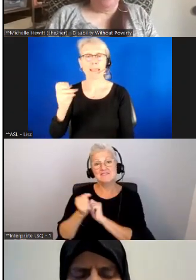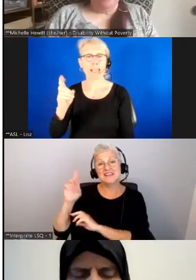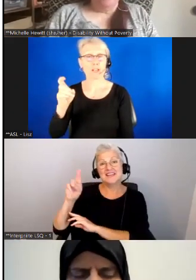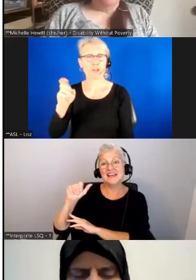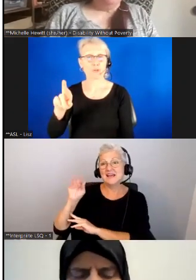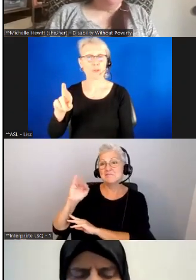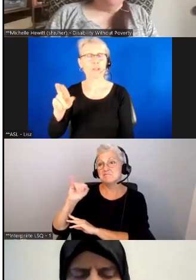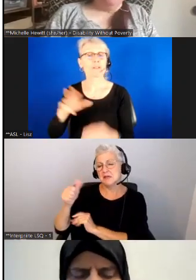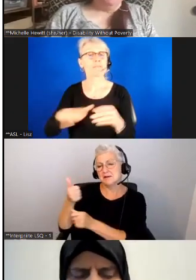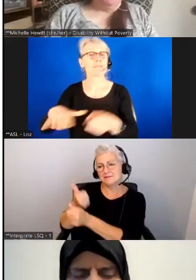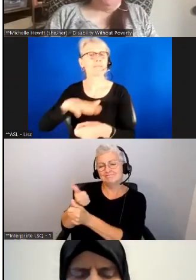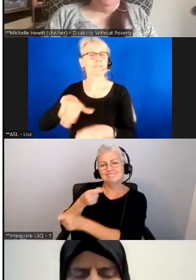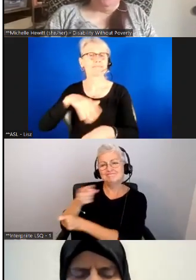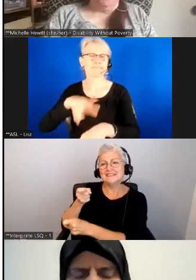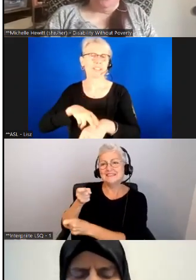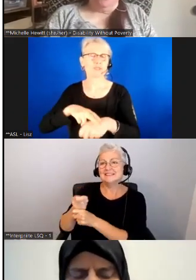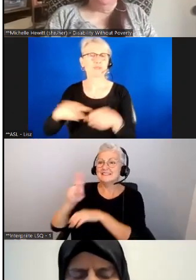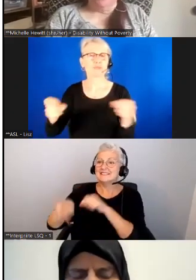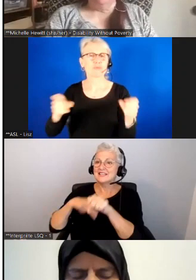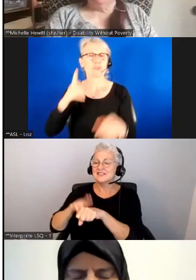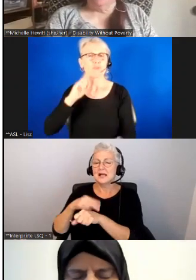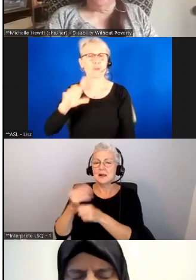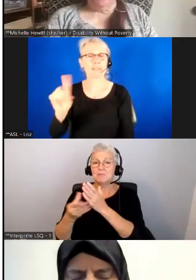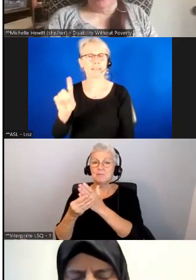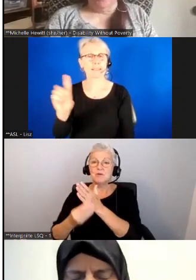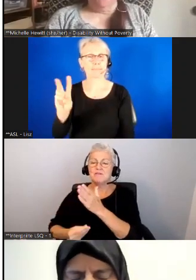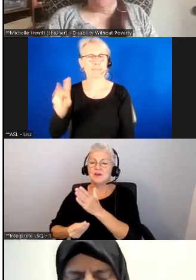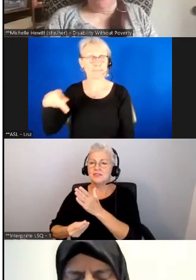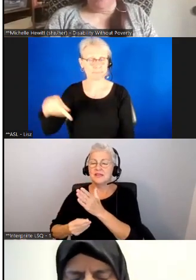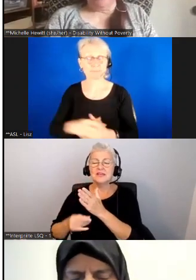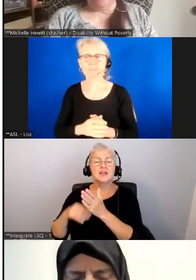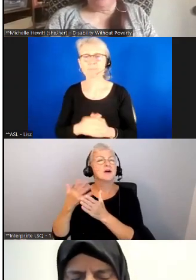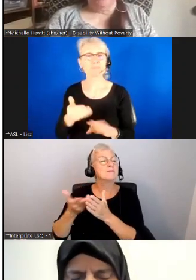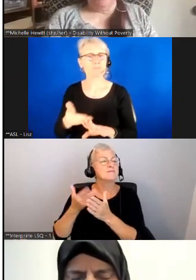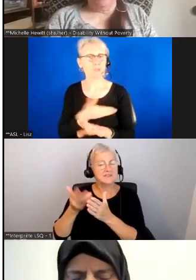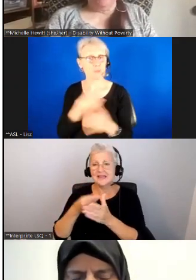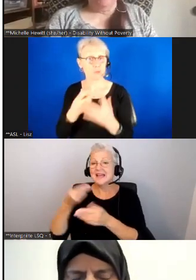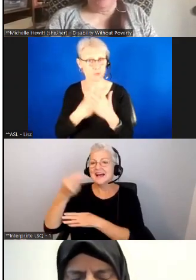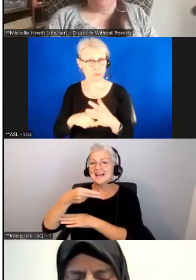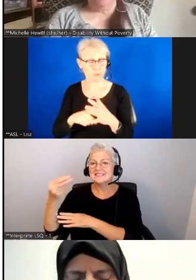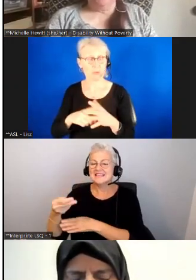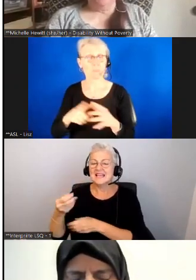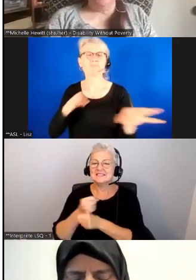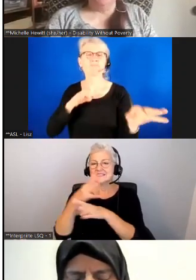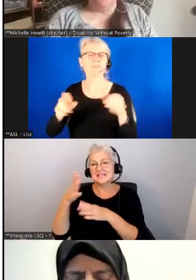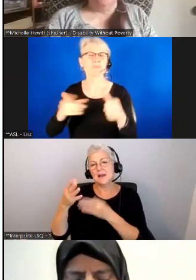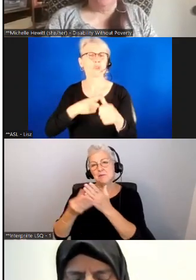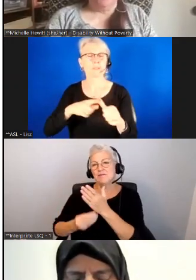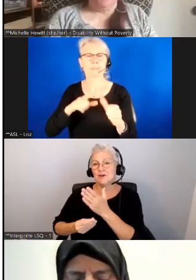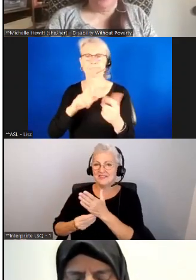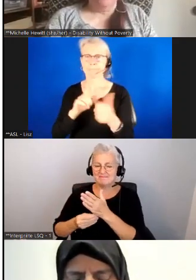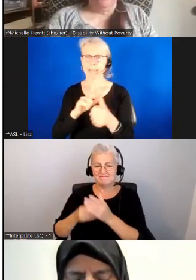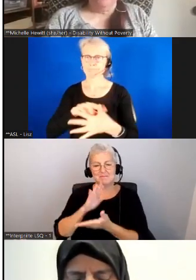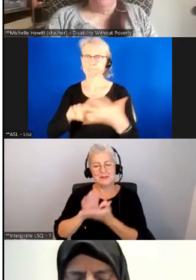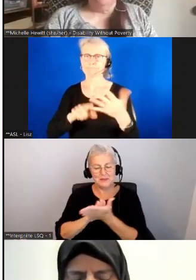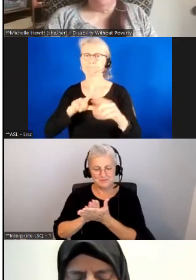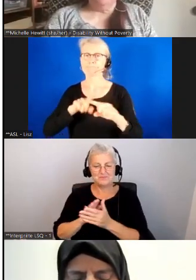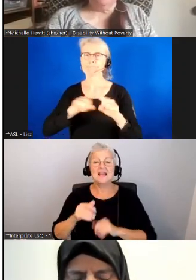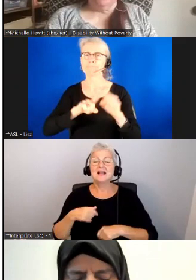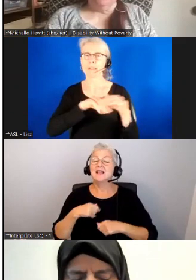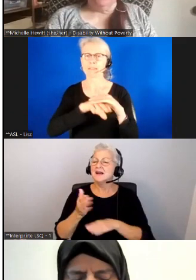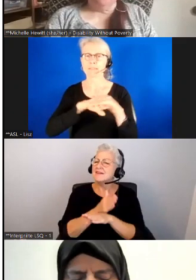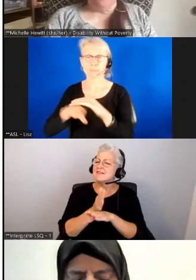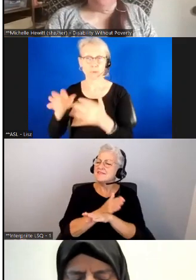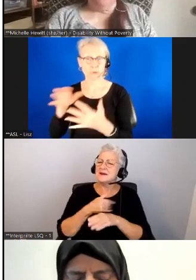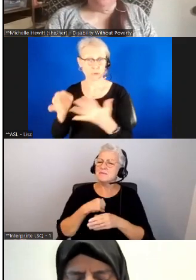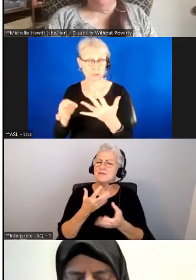Poverty. Before we begin the webinar, I'm going to go over our accessibility components and the agenda for today.